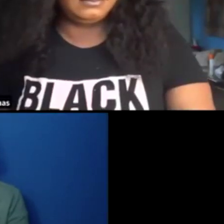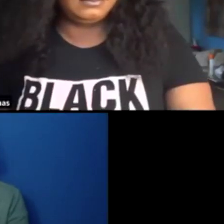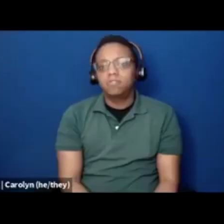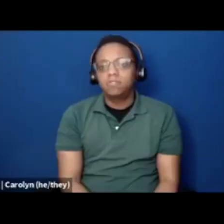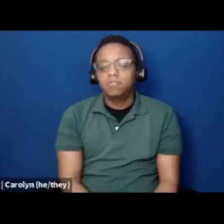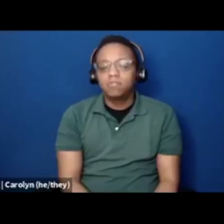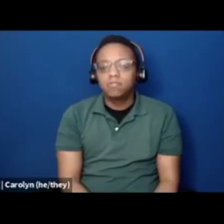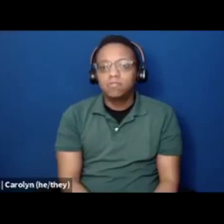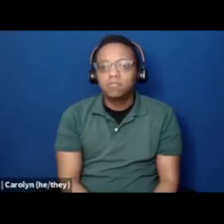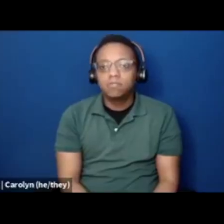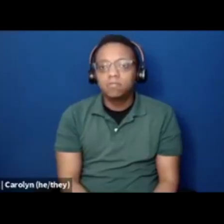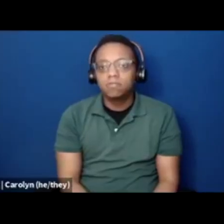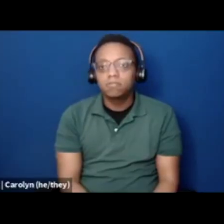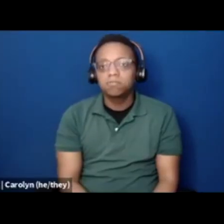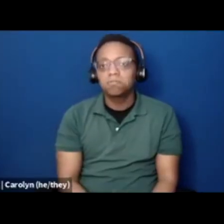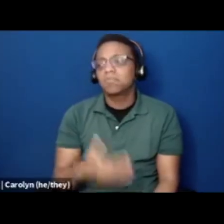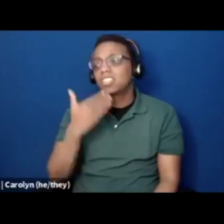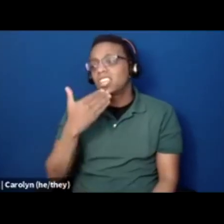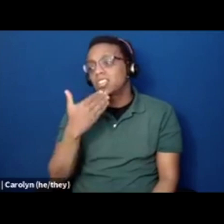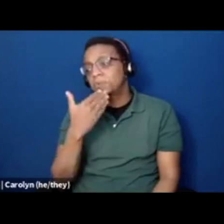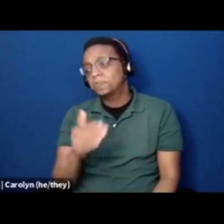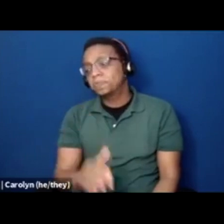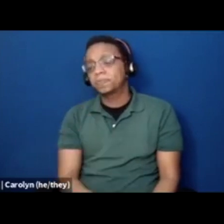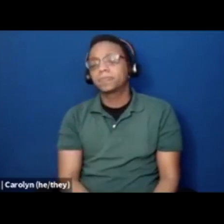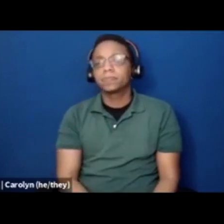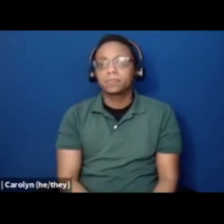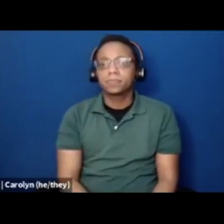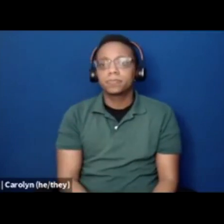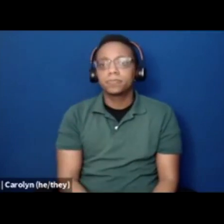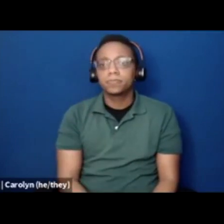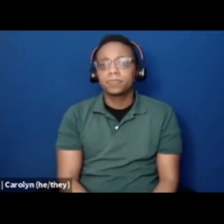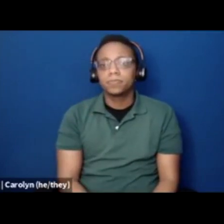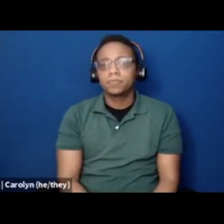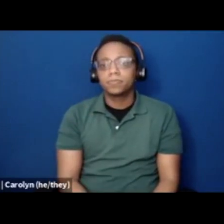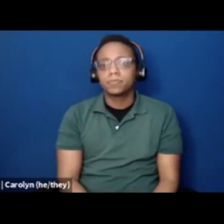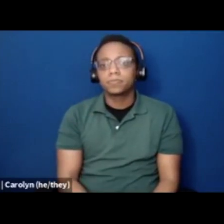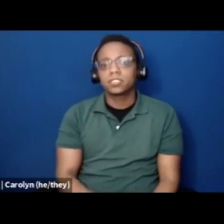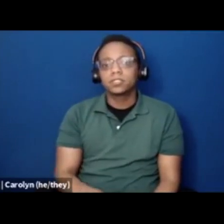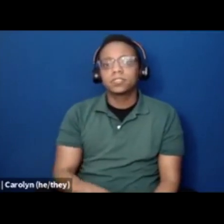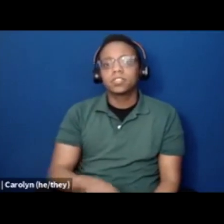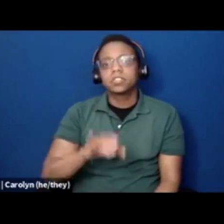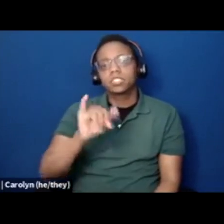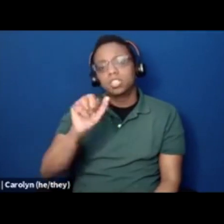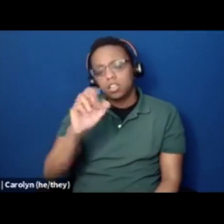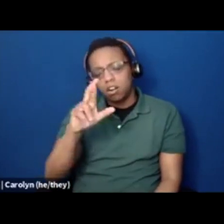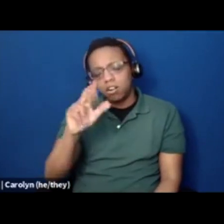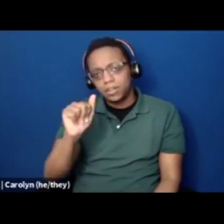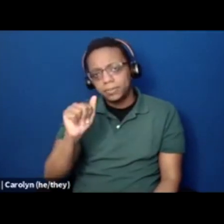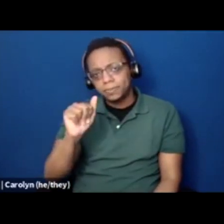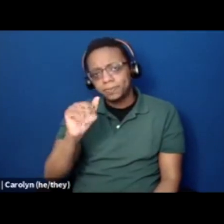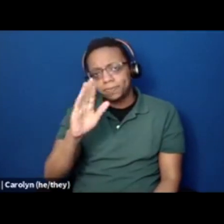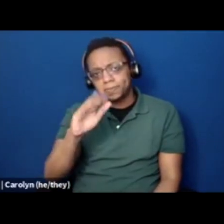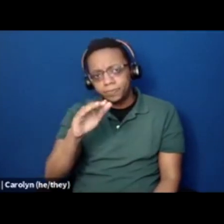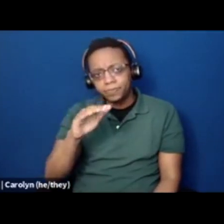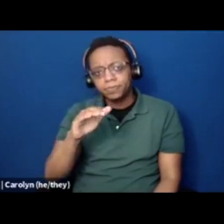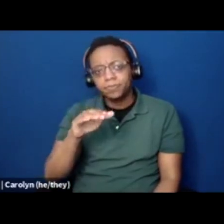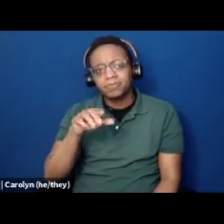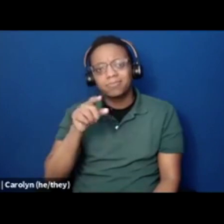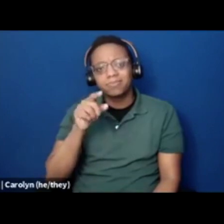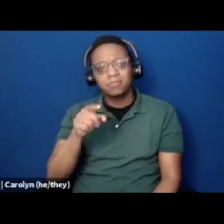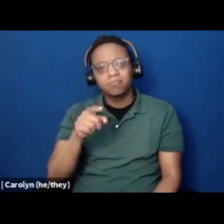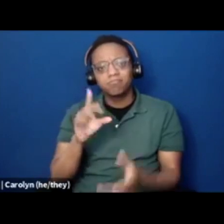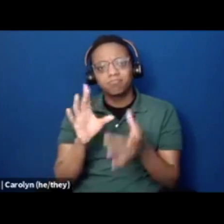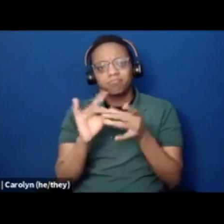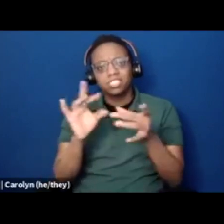Thank you. So when you spoke, Ciora, what resonated with me was